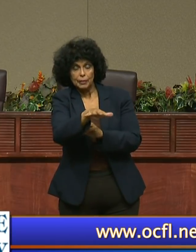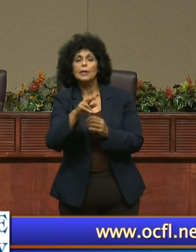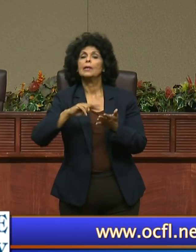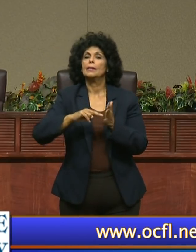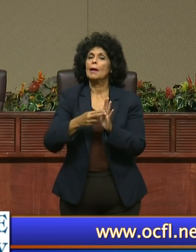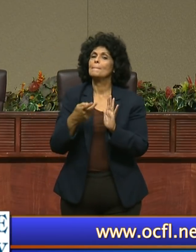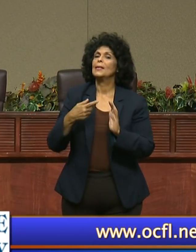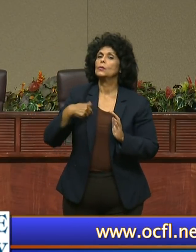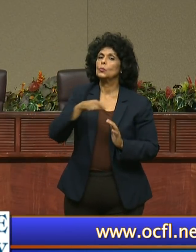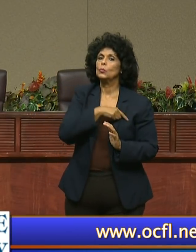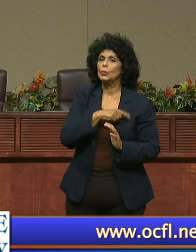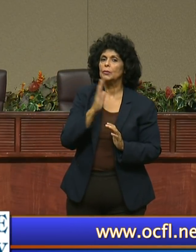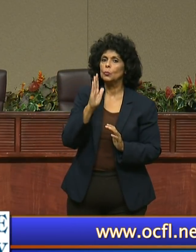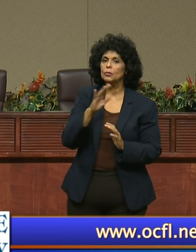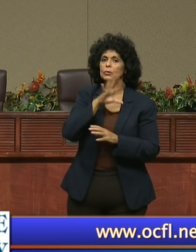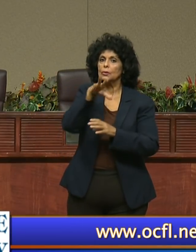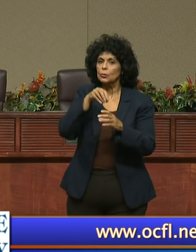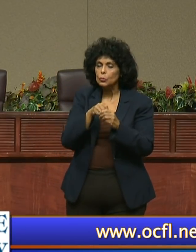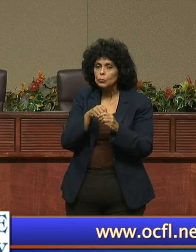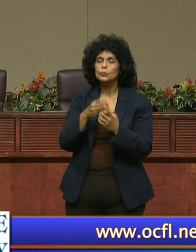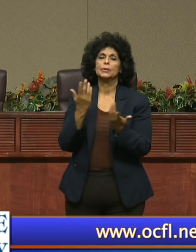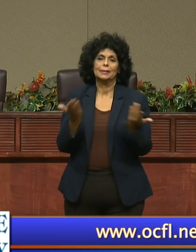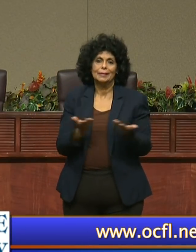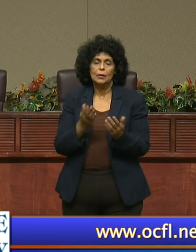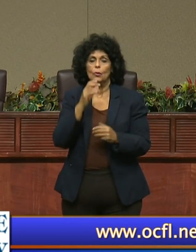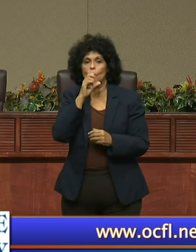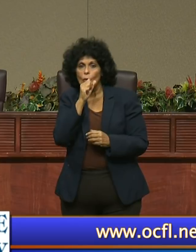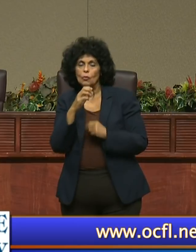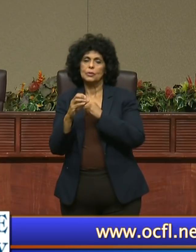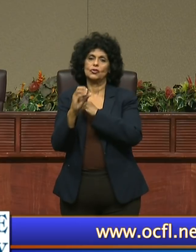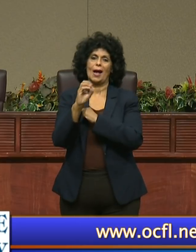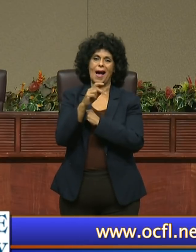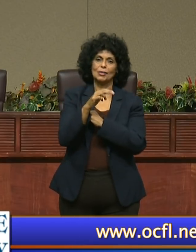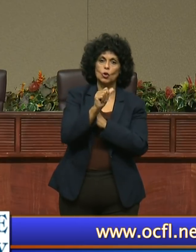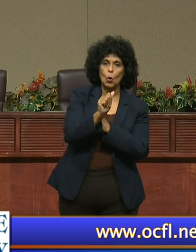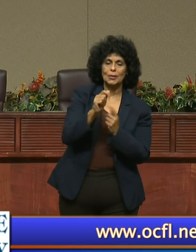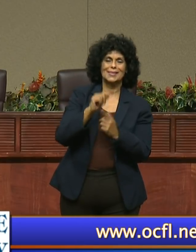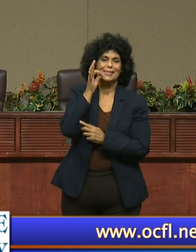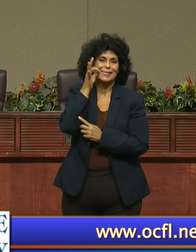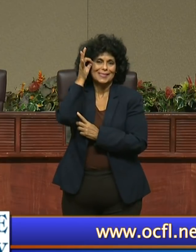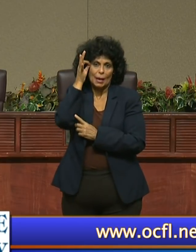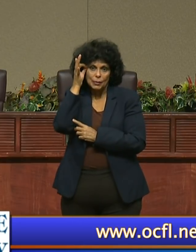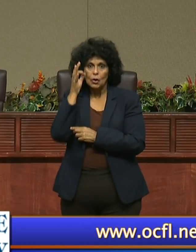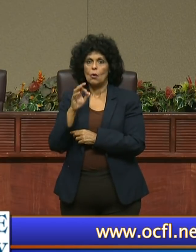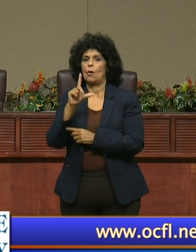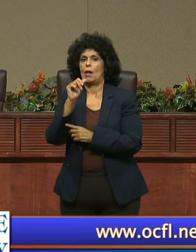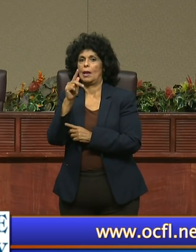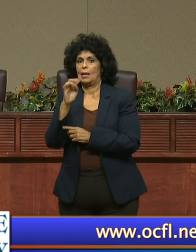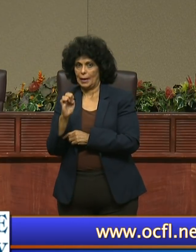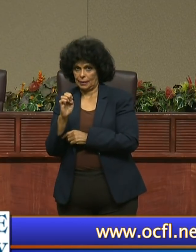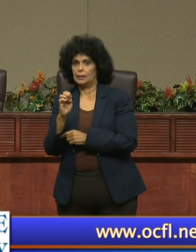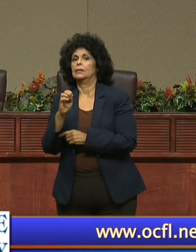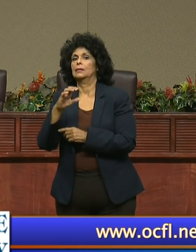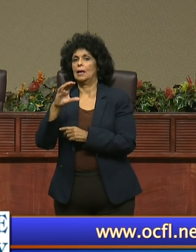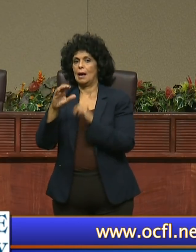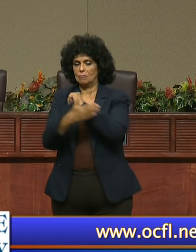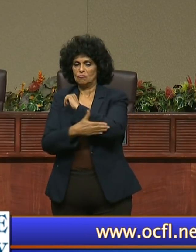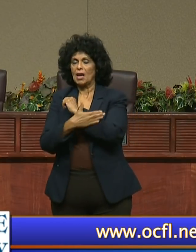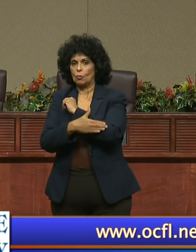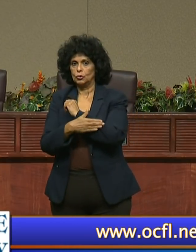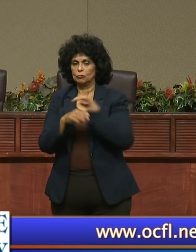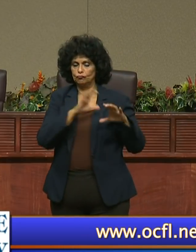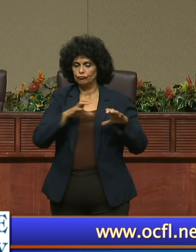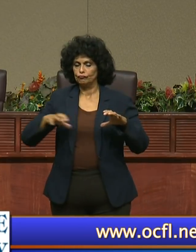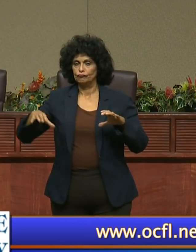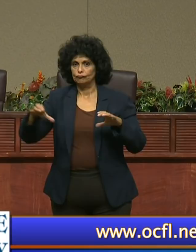Lake counties. So that's a contingency plan that we're looking at putting in place. Also,